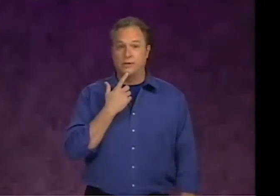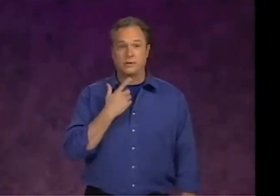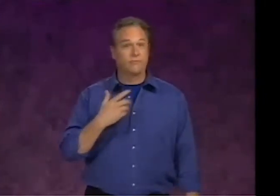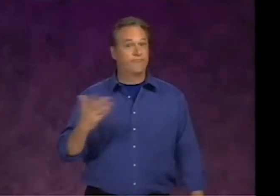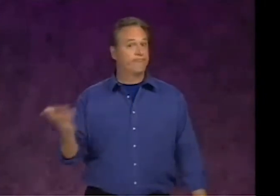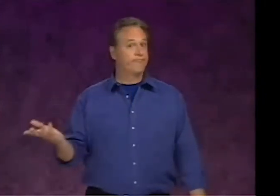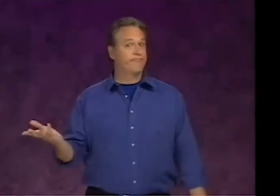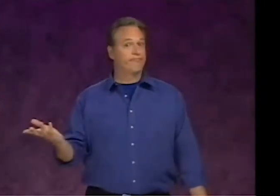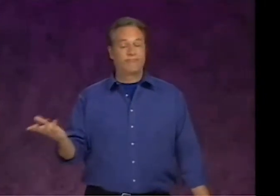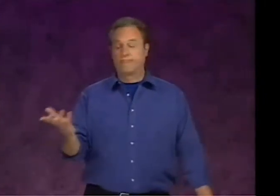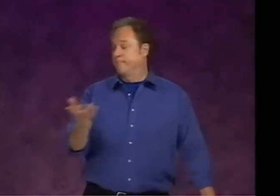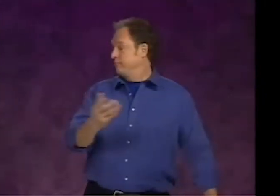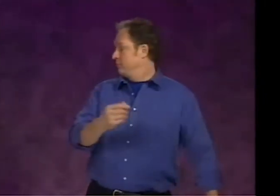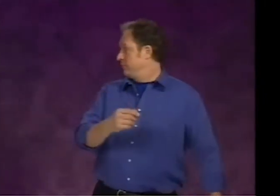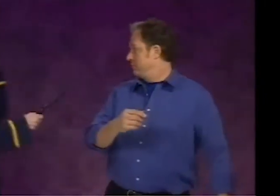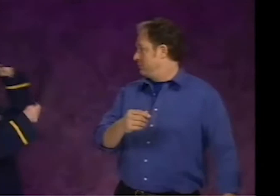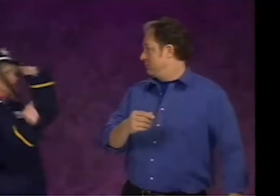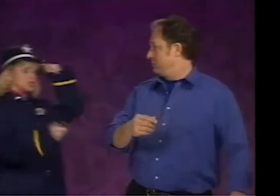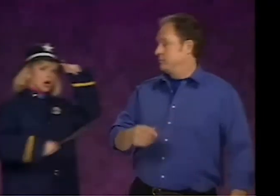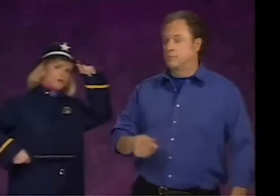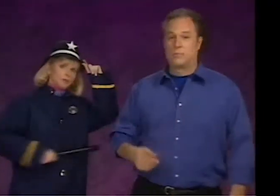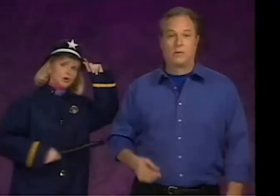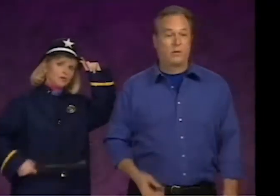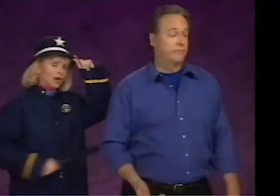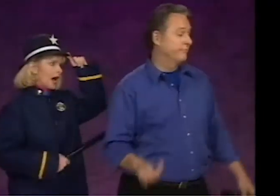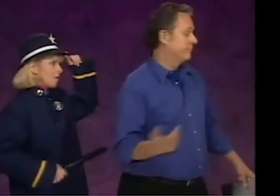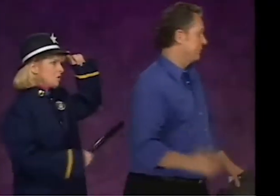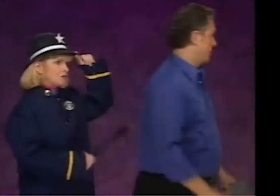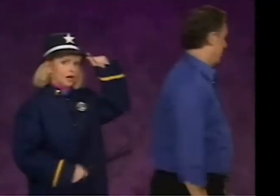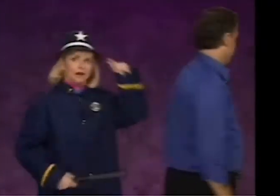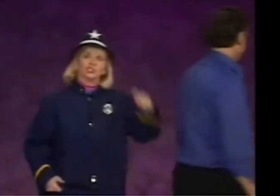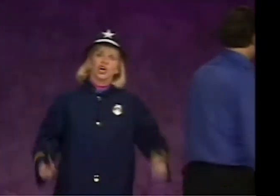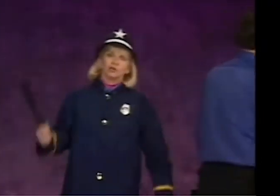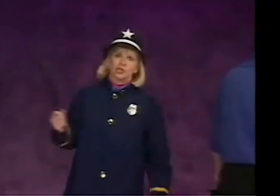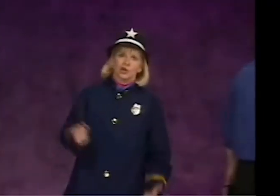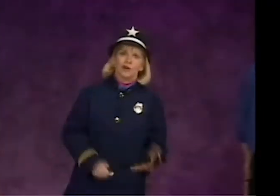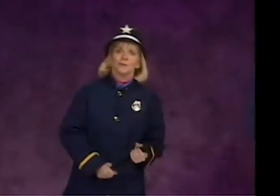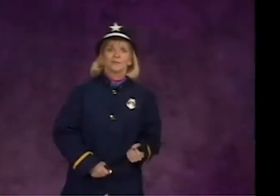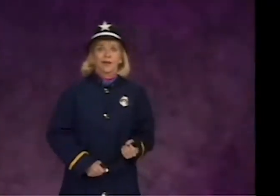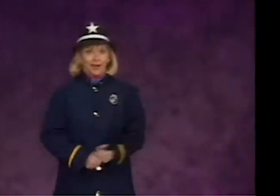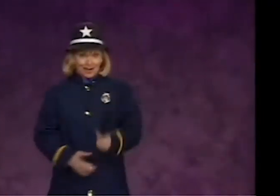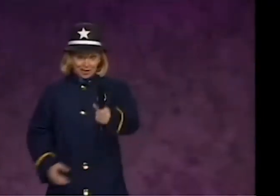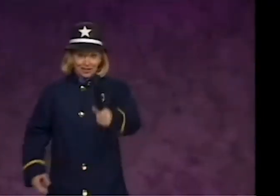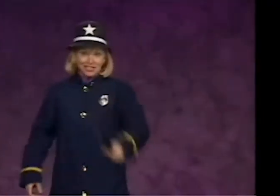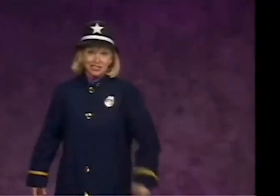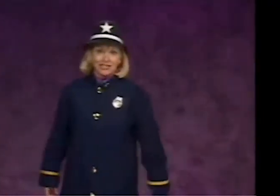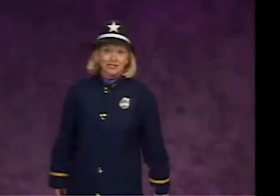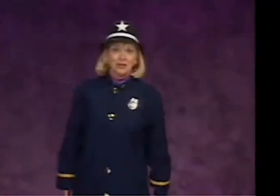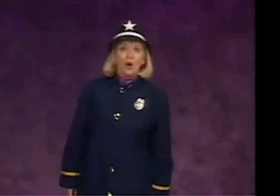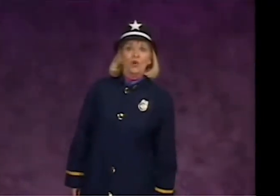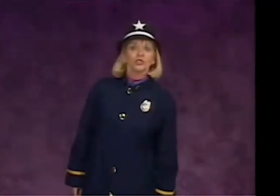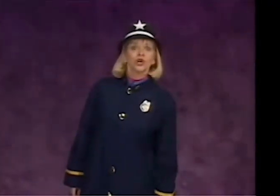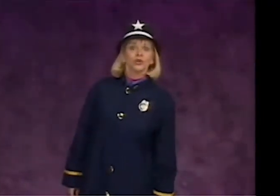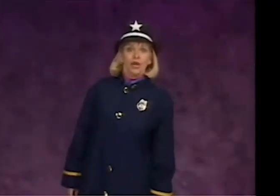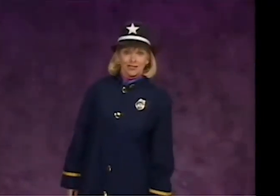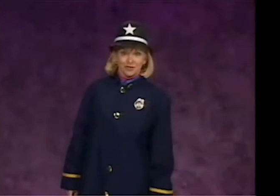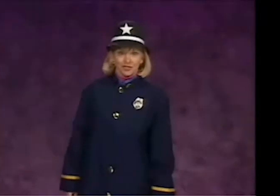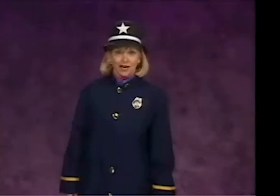chins. Okay, show's over. Move it out, show's over. In this lesson, we'll show you lots of signs